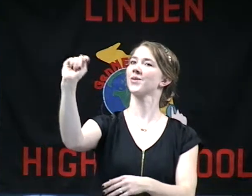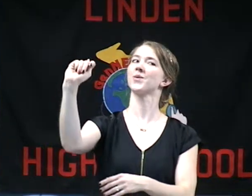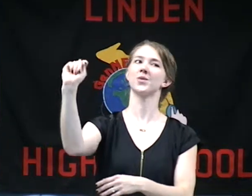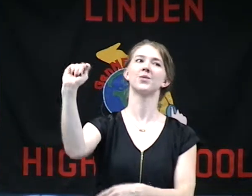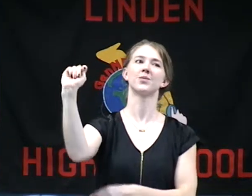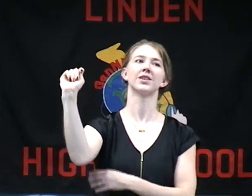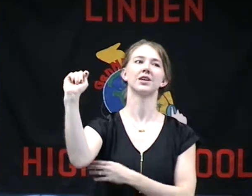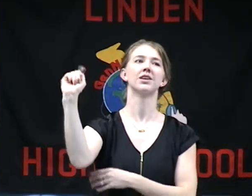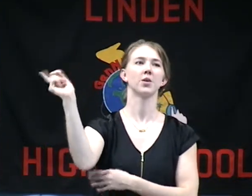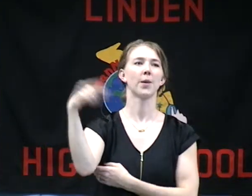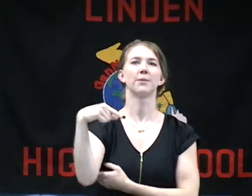against the school.